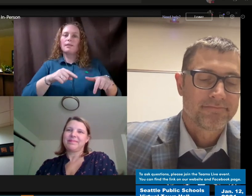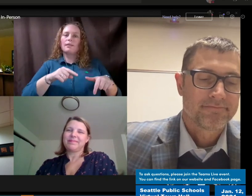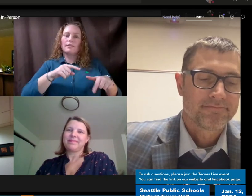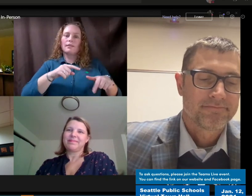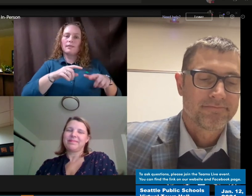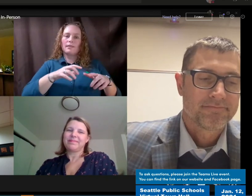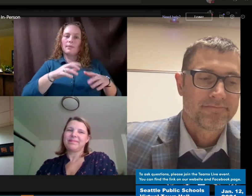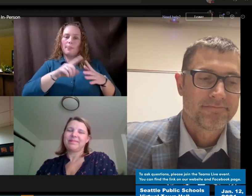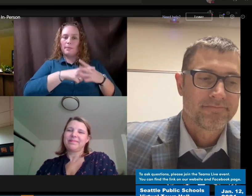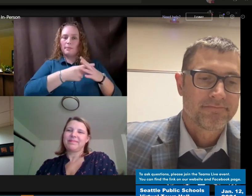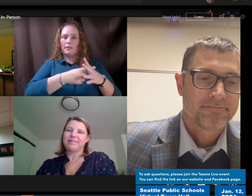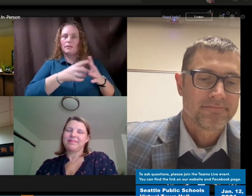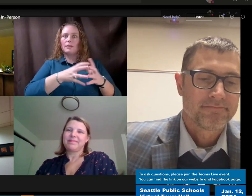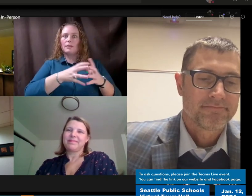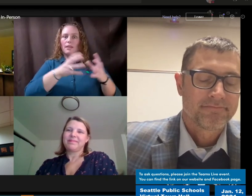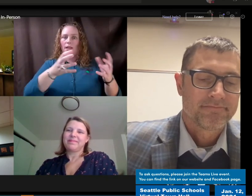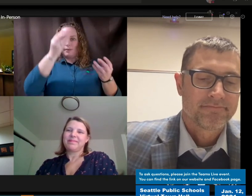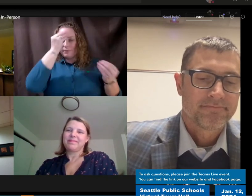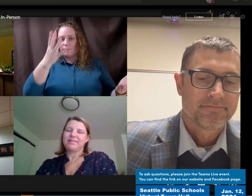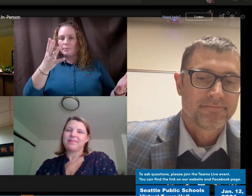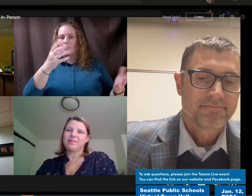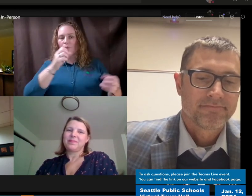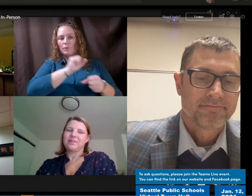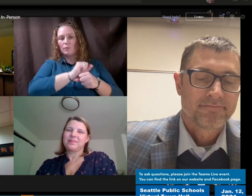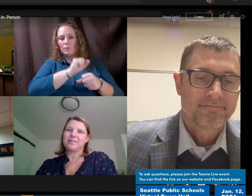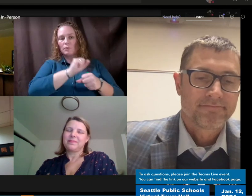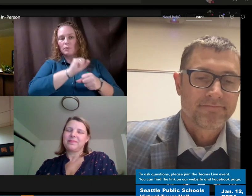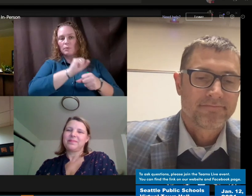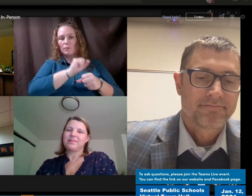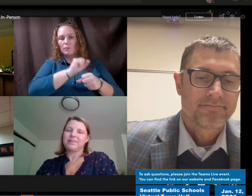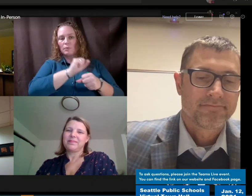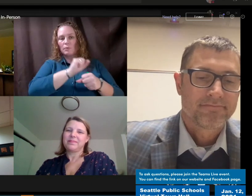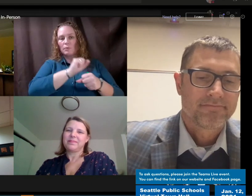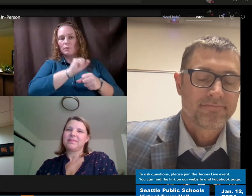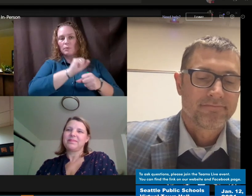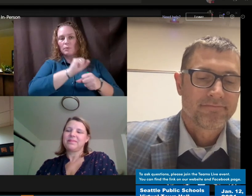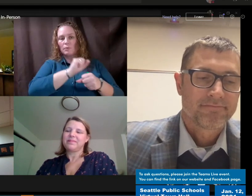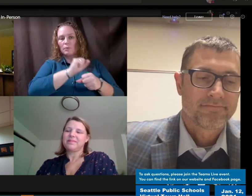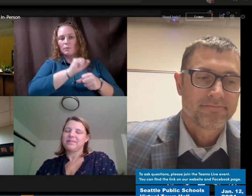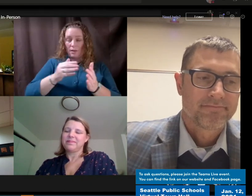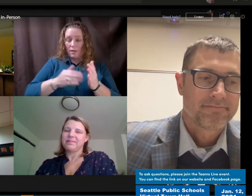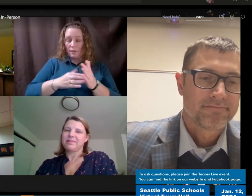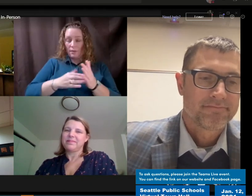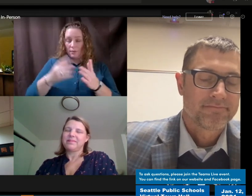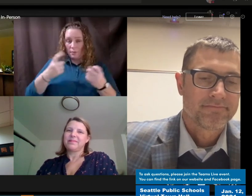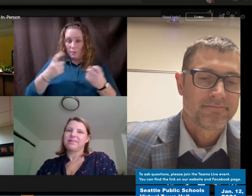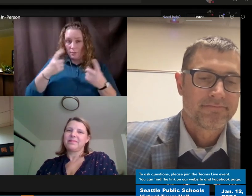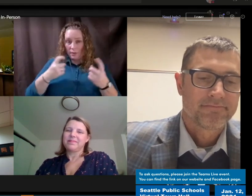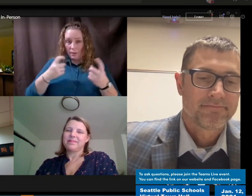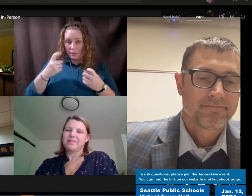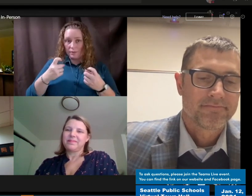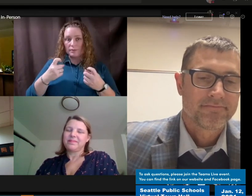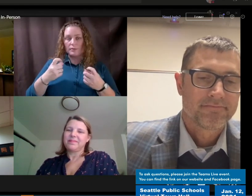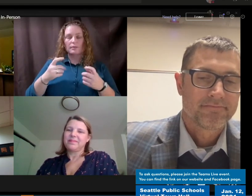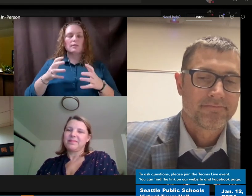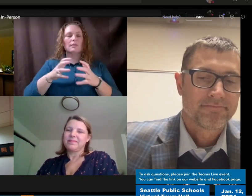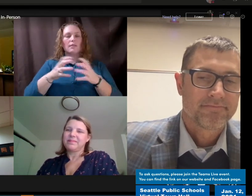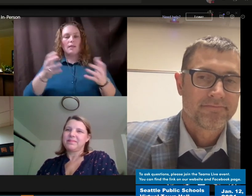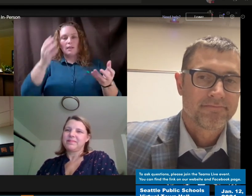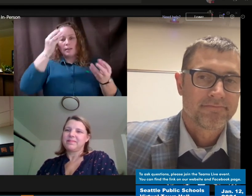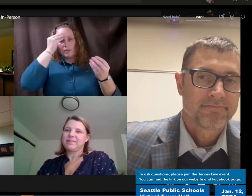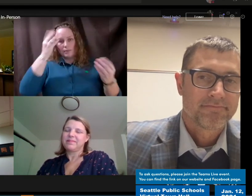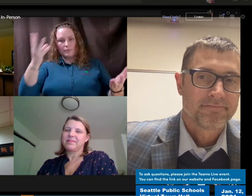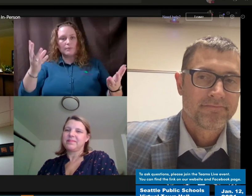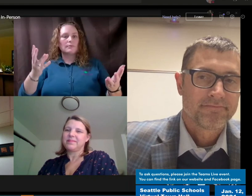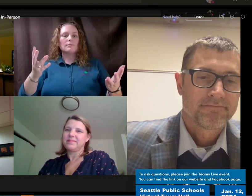gone in. Continue to check our frequently asked questions page. There'll be a lot of information. We'll collect all the questions